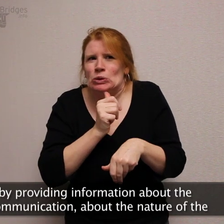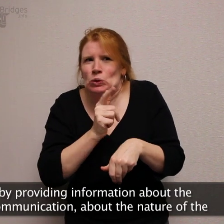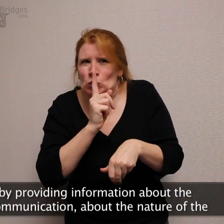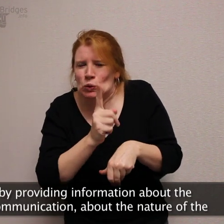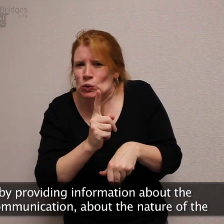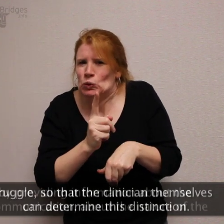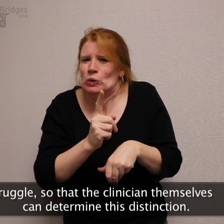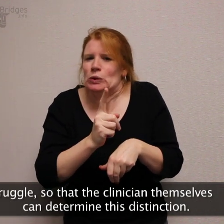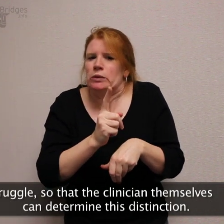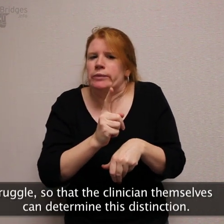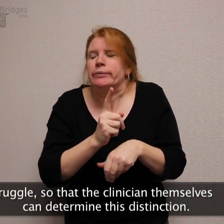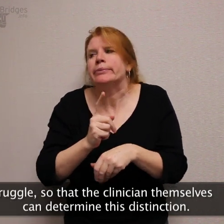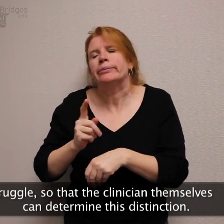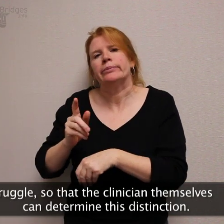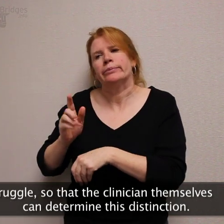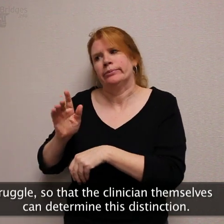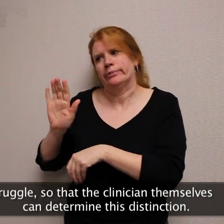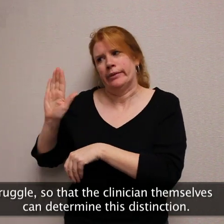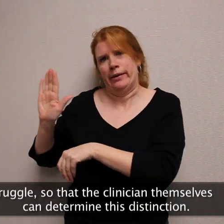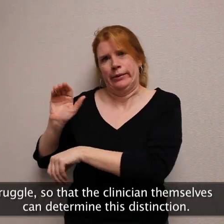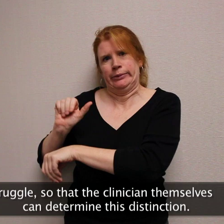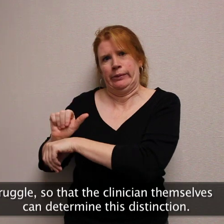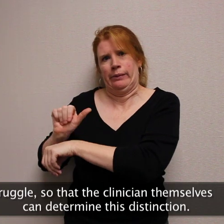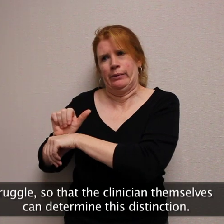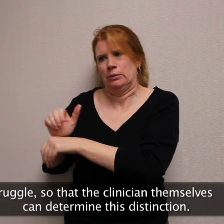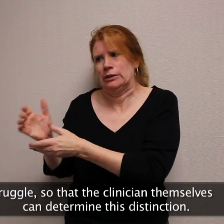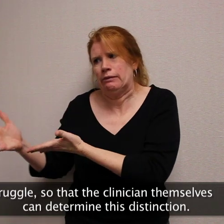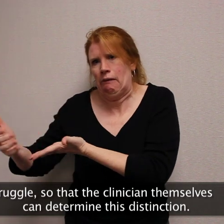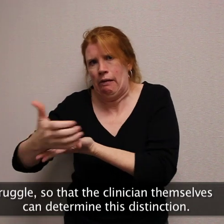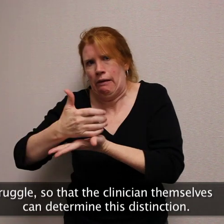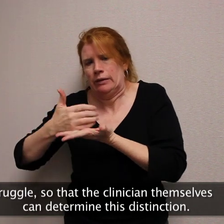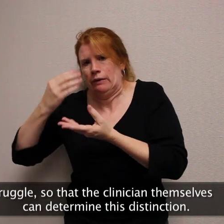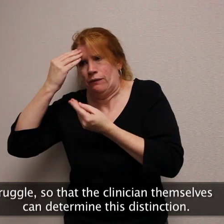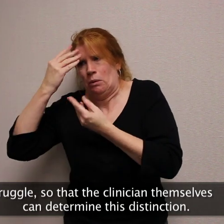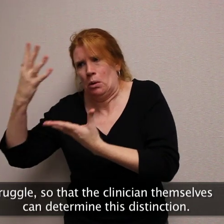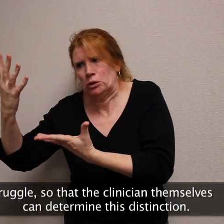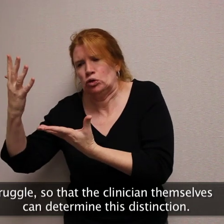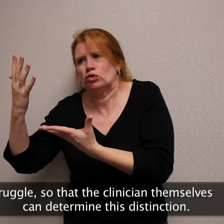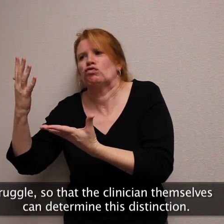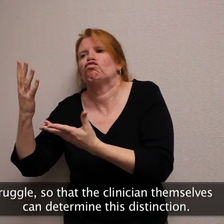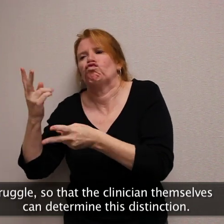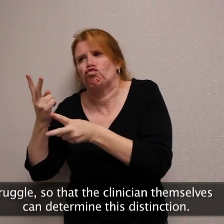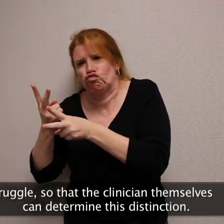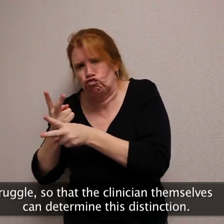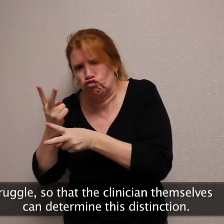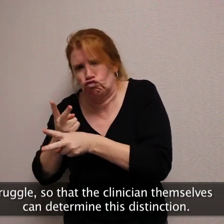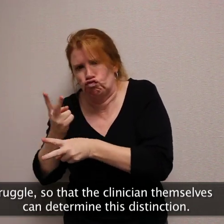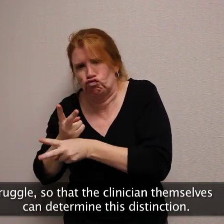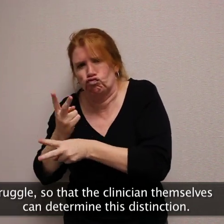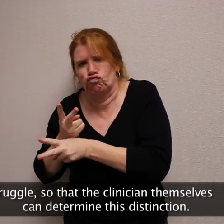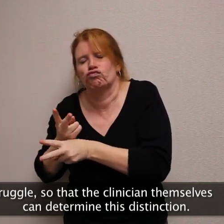nature of the struggle, so that the clinician themselves can determine this distinction.